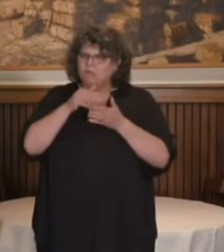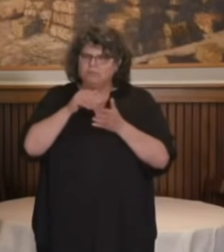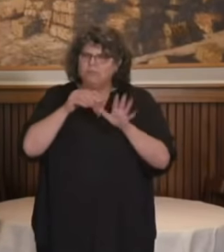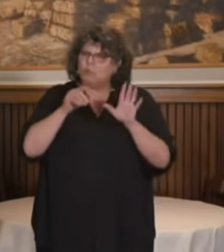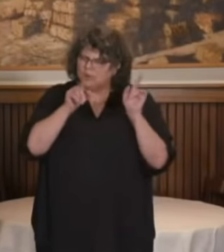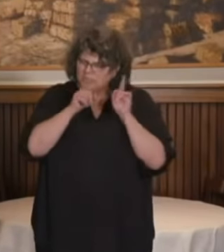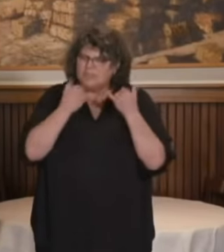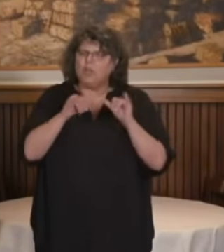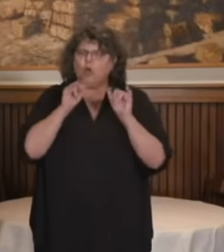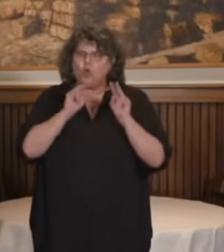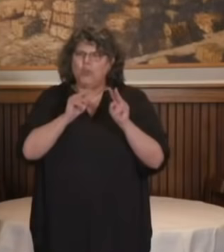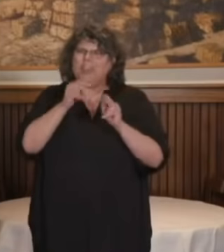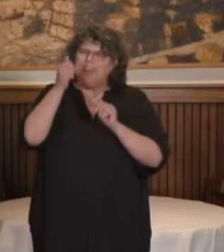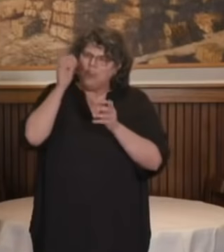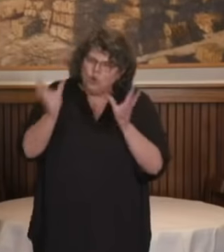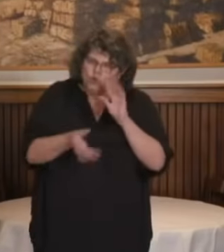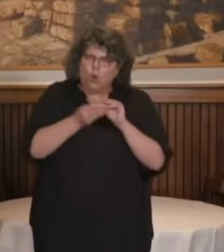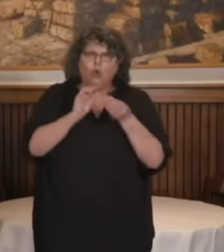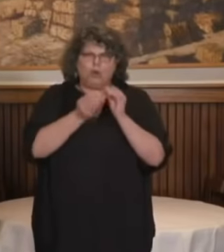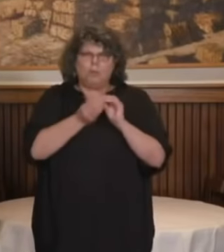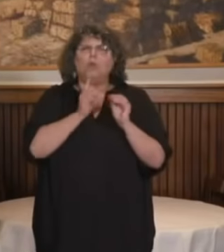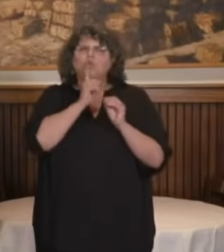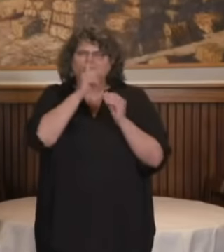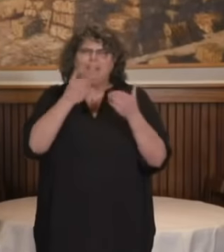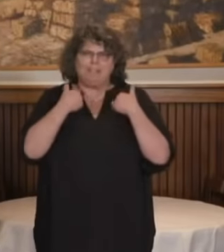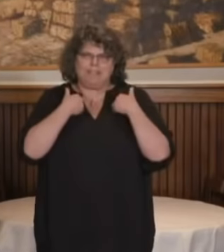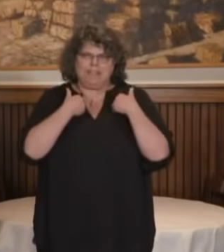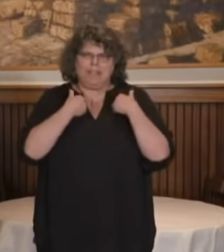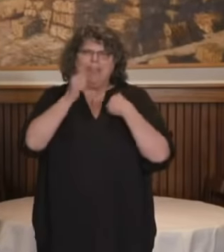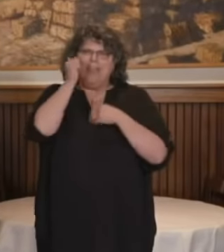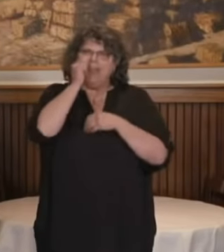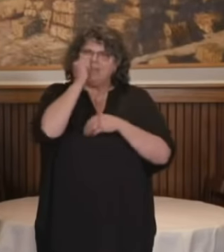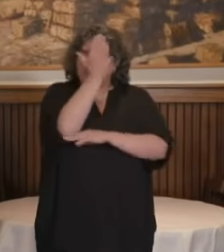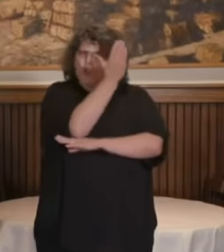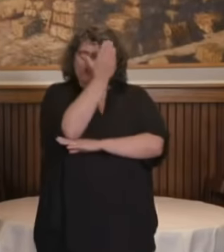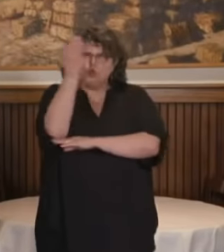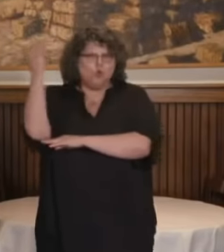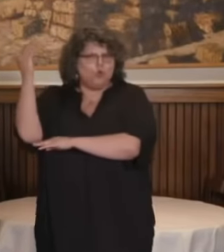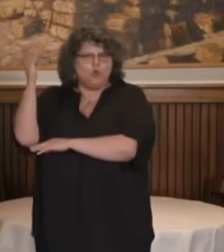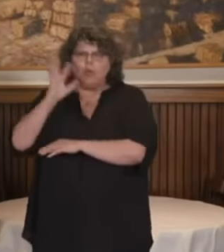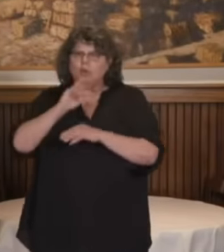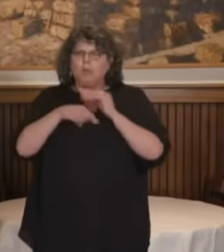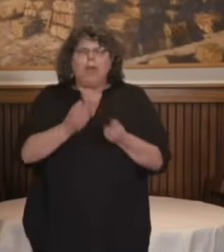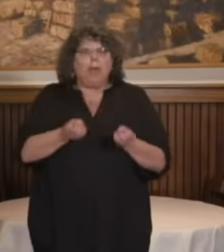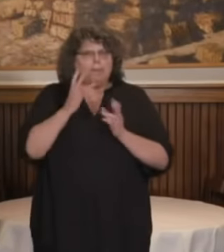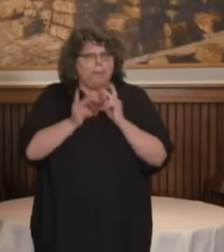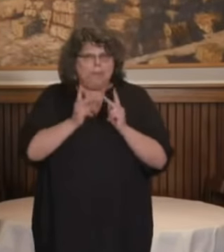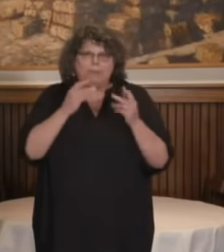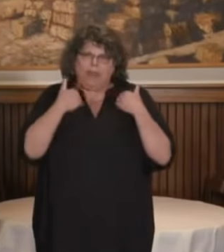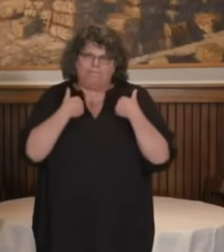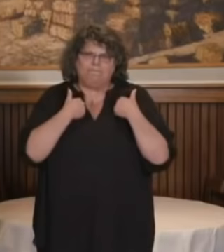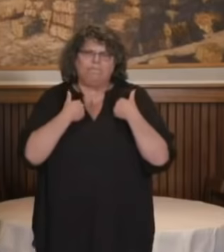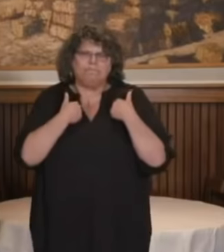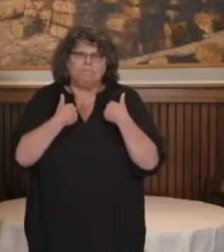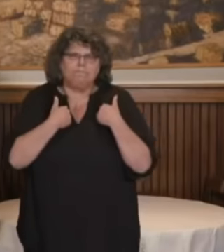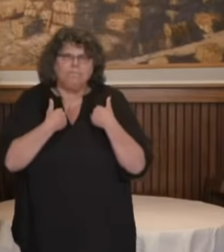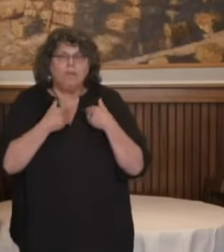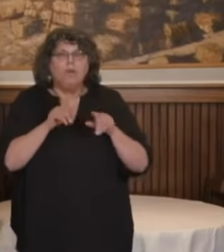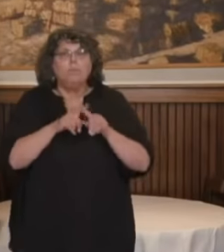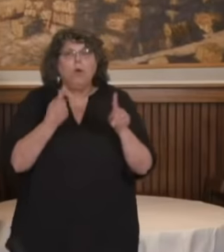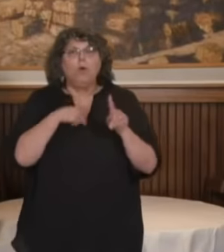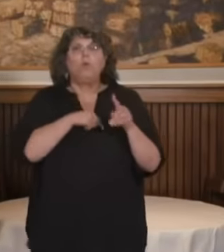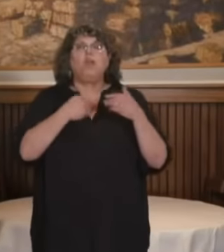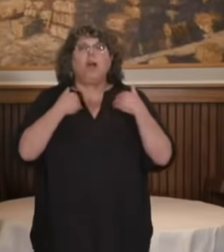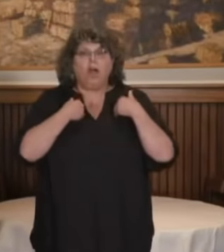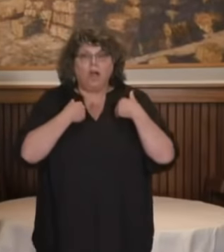consideration. I, again, every single day at noon announce the total number of positive cases. But we are